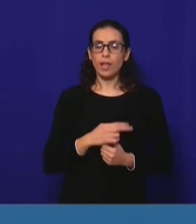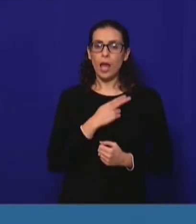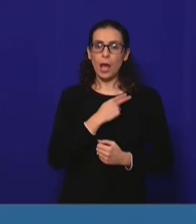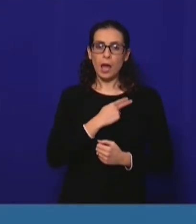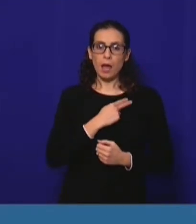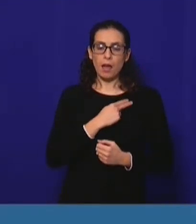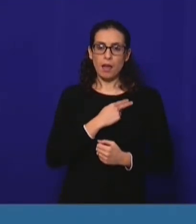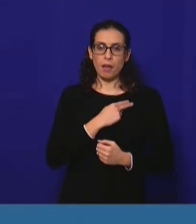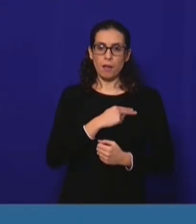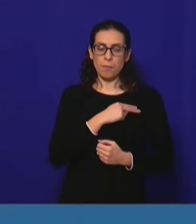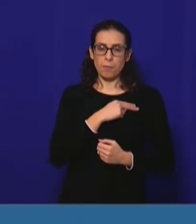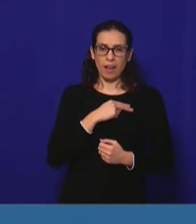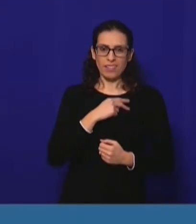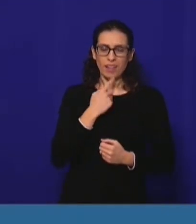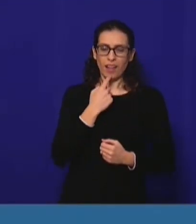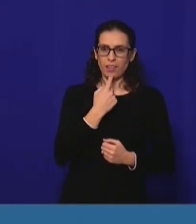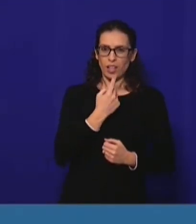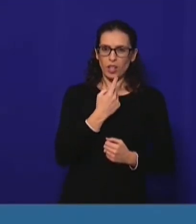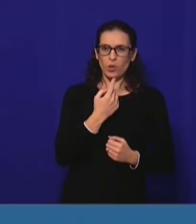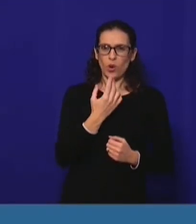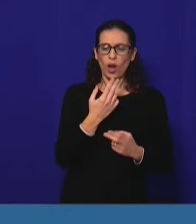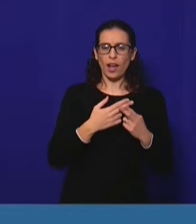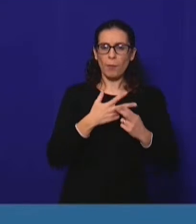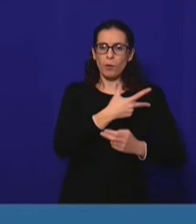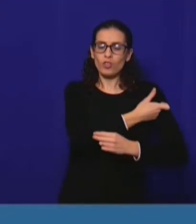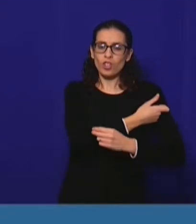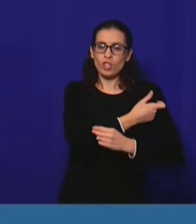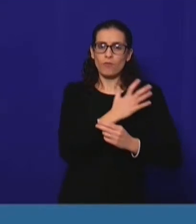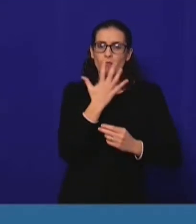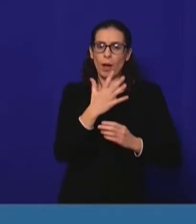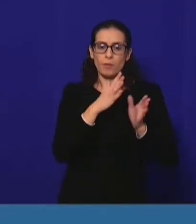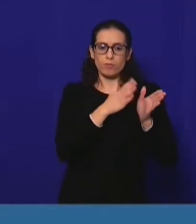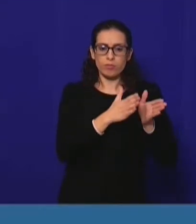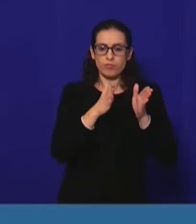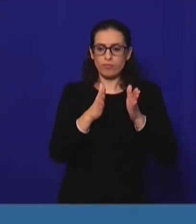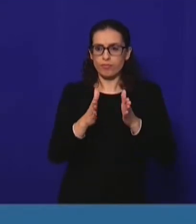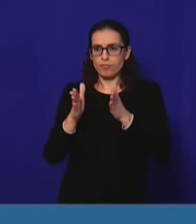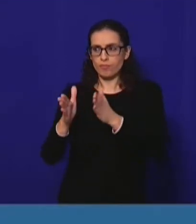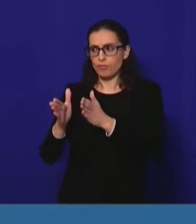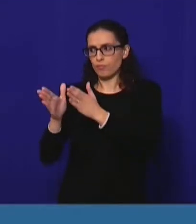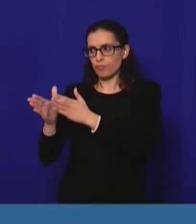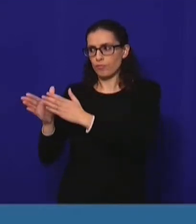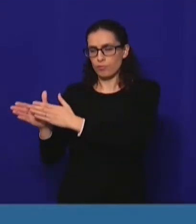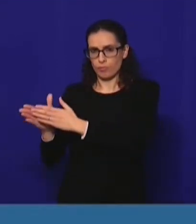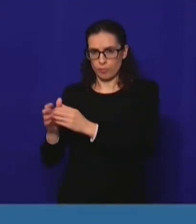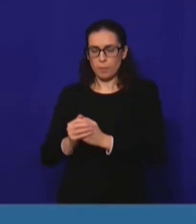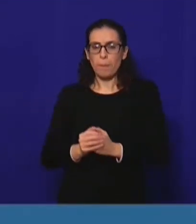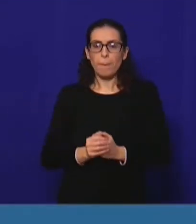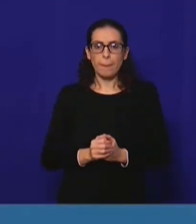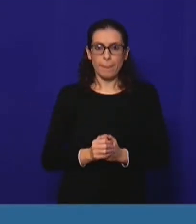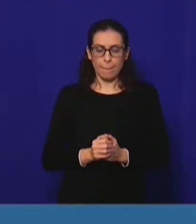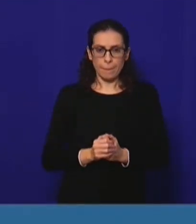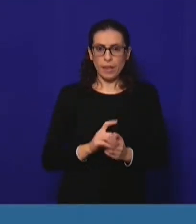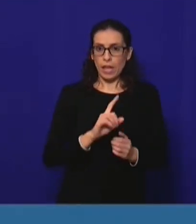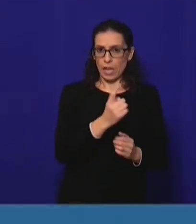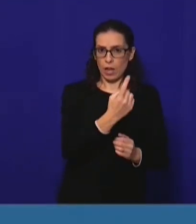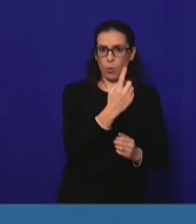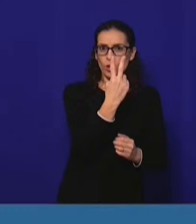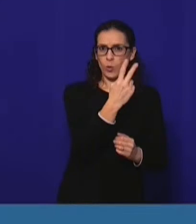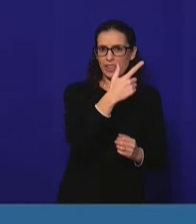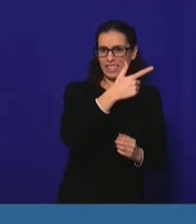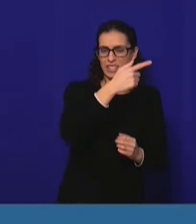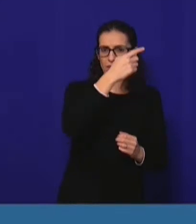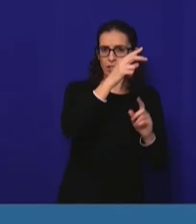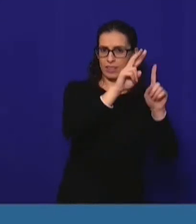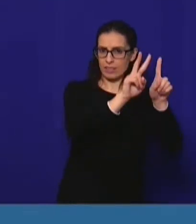distributed in 5 stages. Can you give a bit more detail regarding the timeline? We know the first batch is going to be the 27th of December,